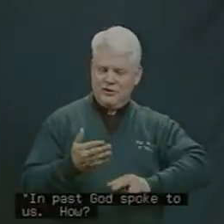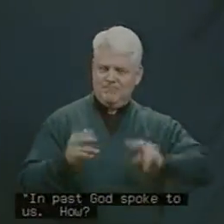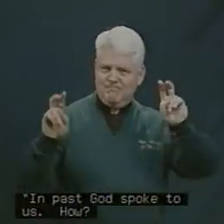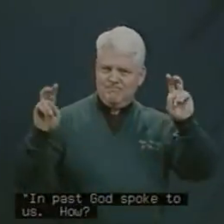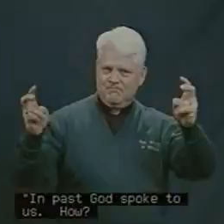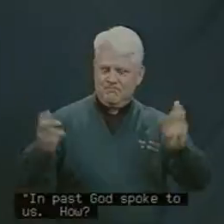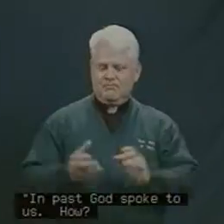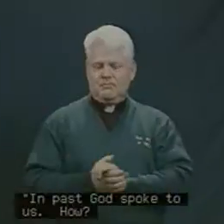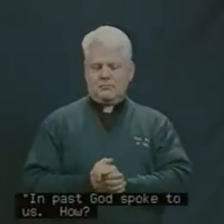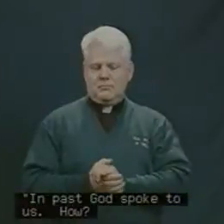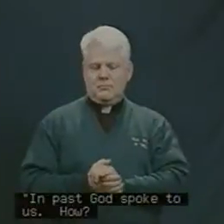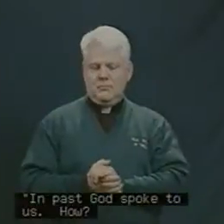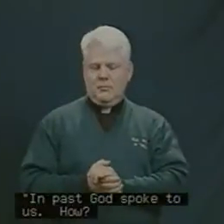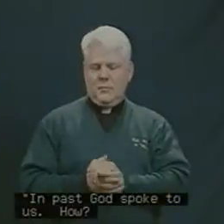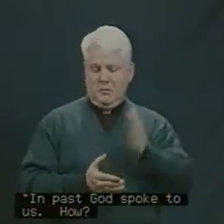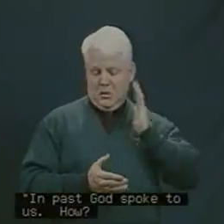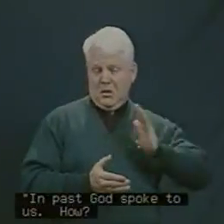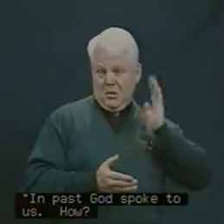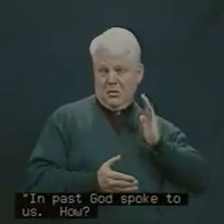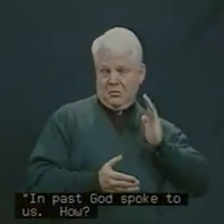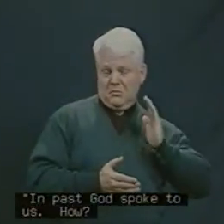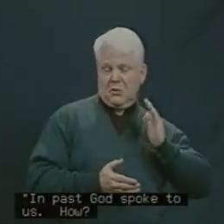In past, God spoke to us, how?